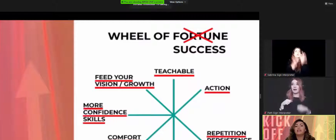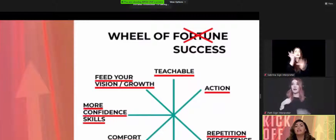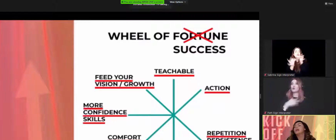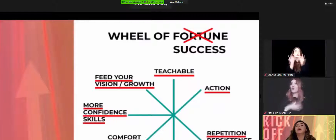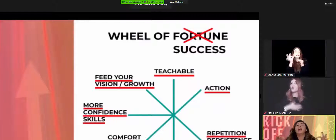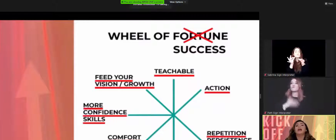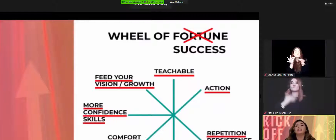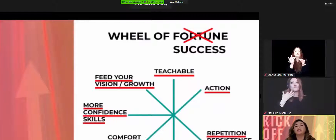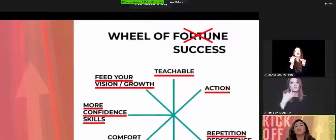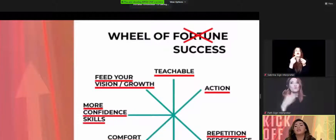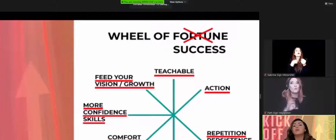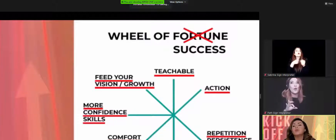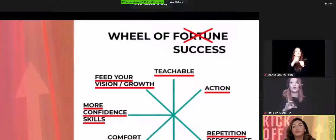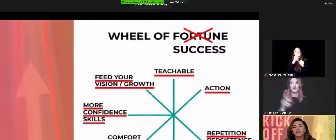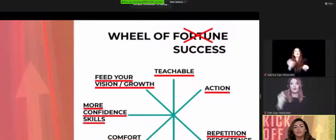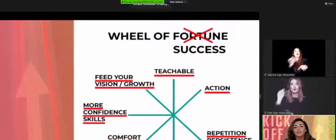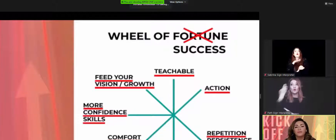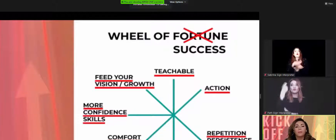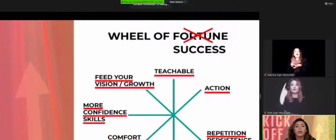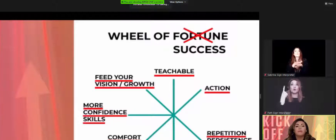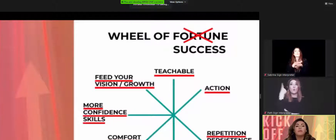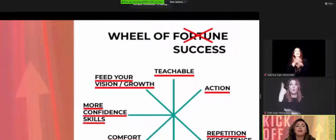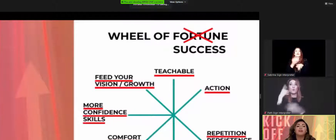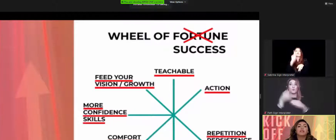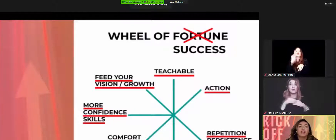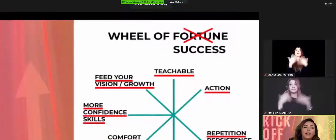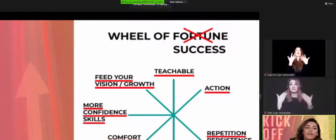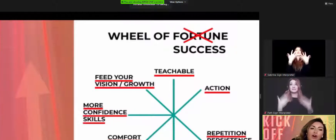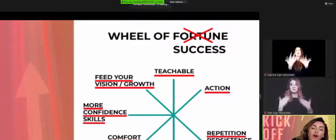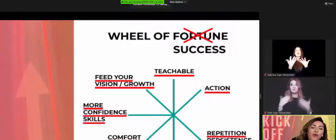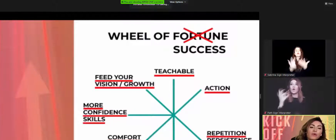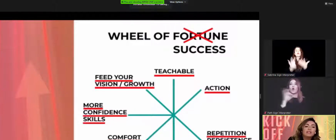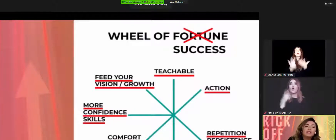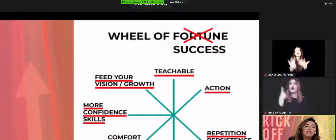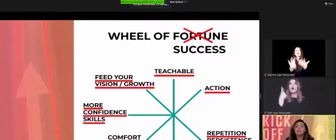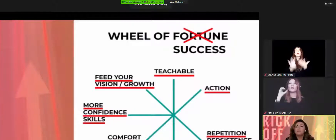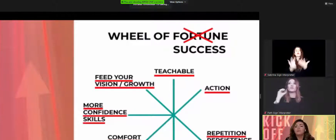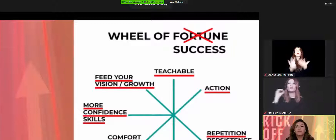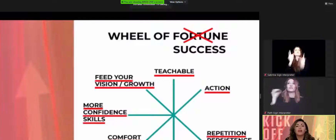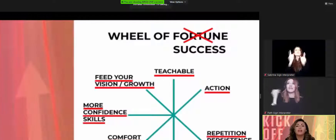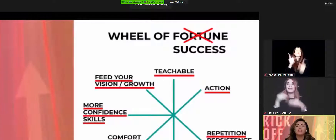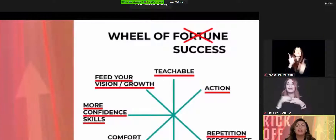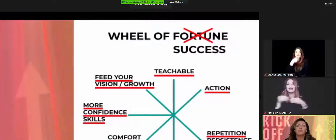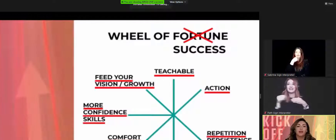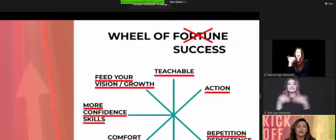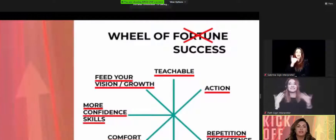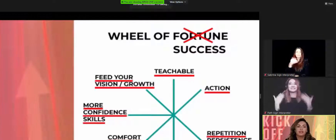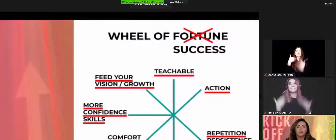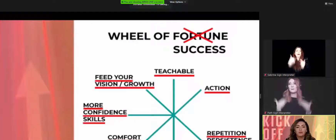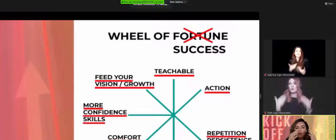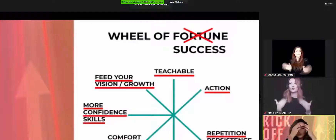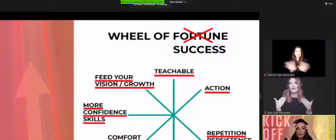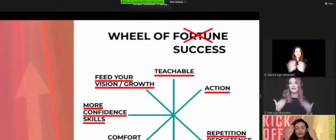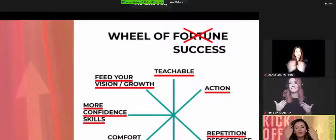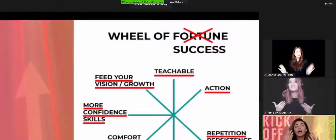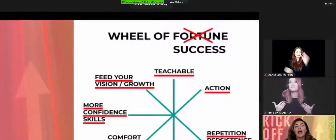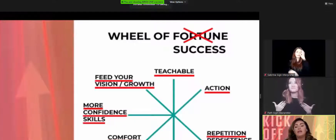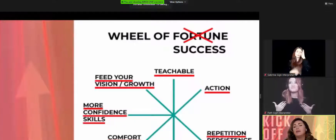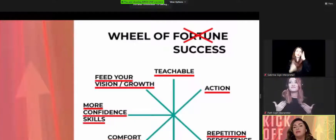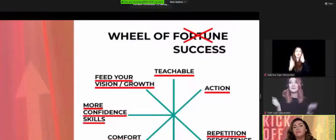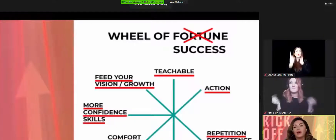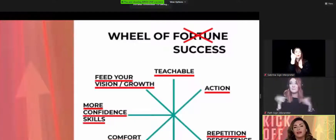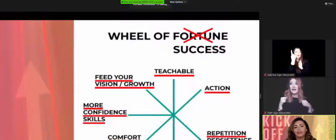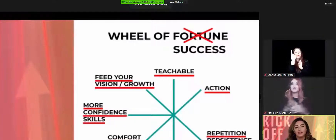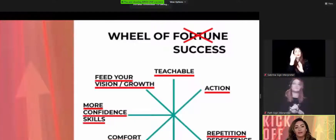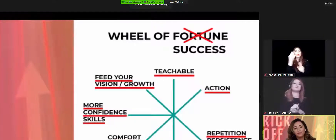myself in action mode, because I have always been a very practical person. What do